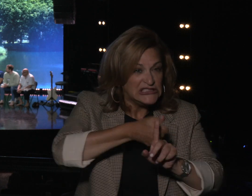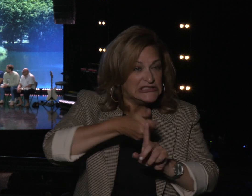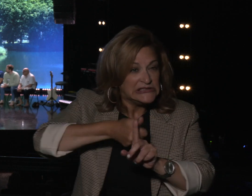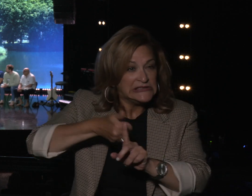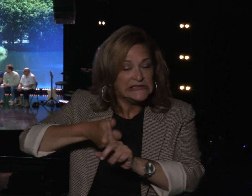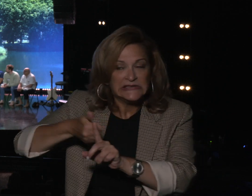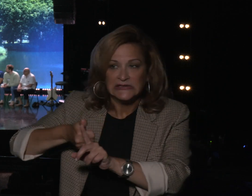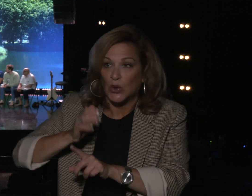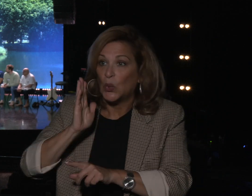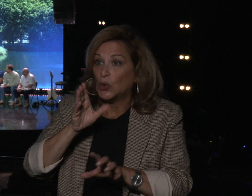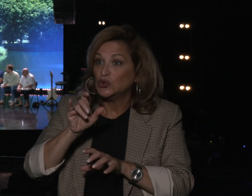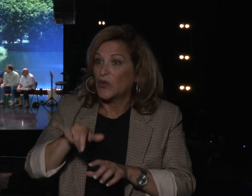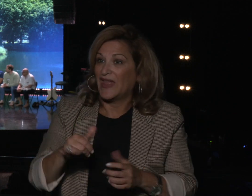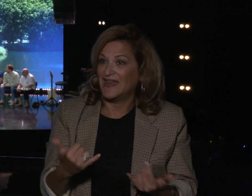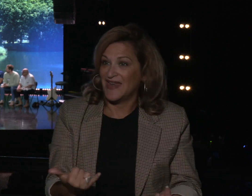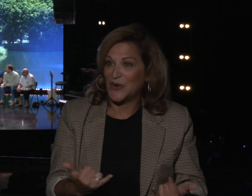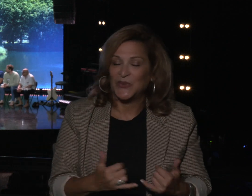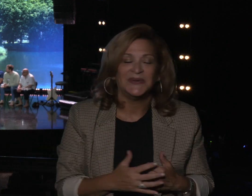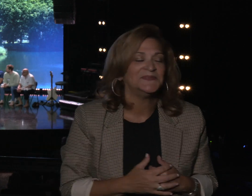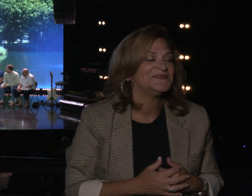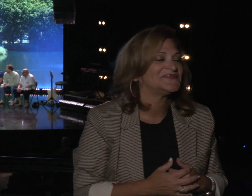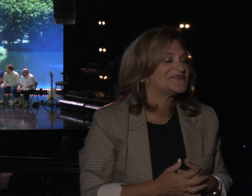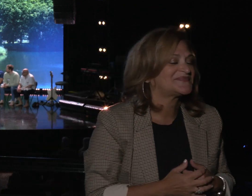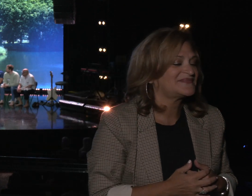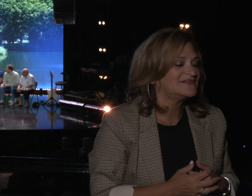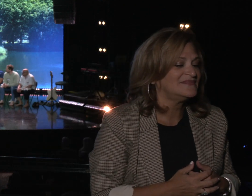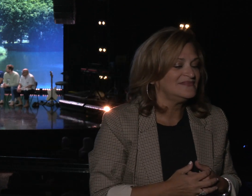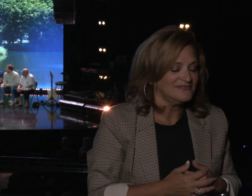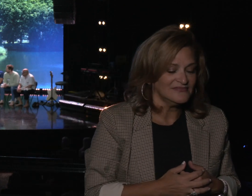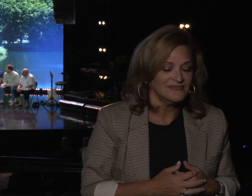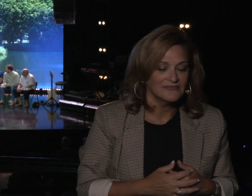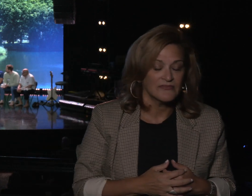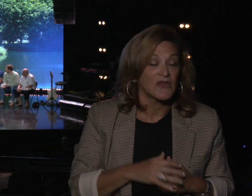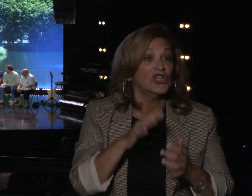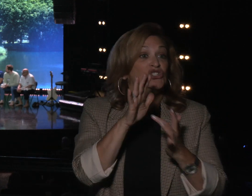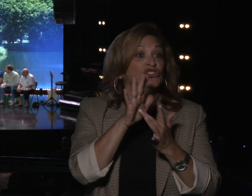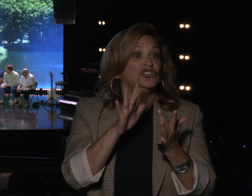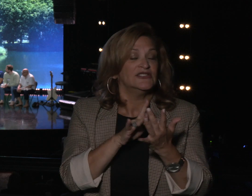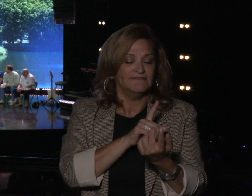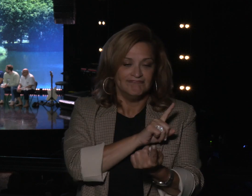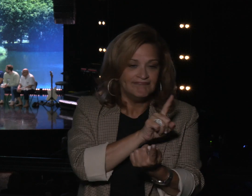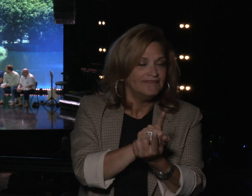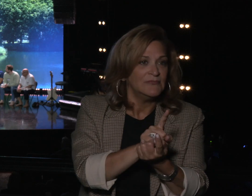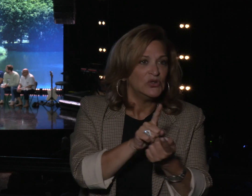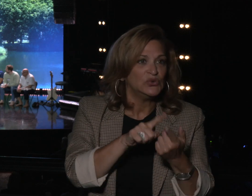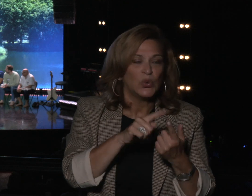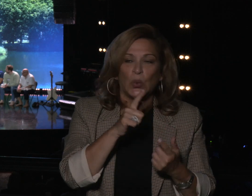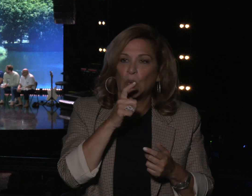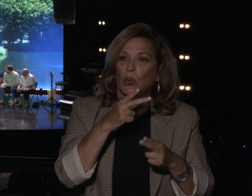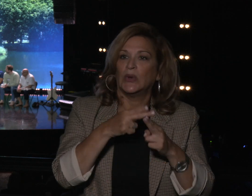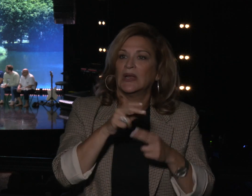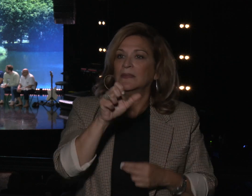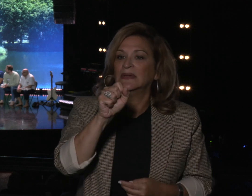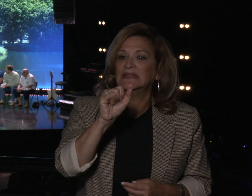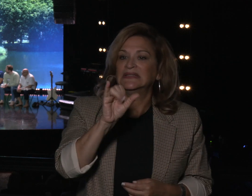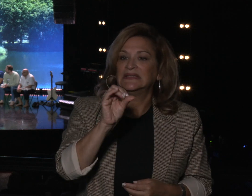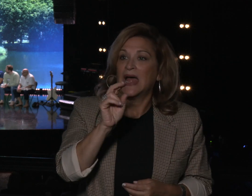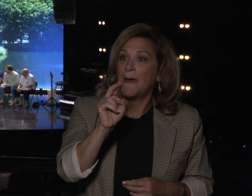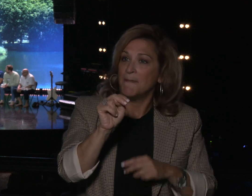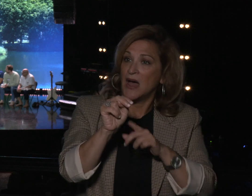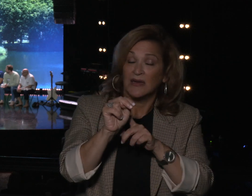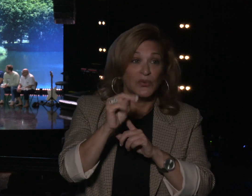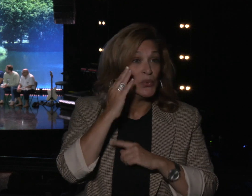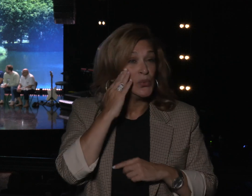We're gonna do that here. And so he comes to the first person. He comes to Simon the Zealot, and Simon the Zealot. Simon's a good